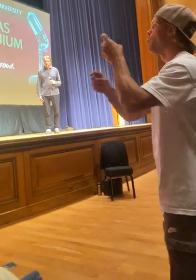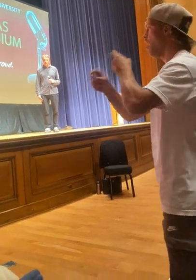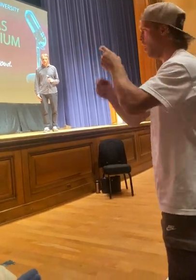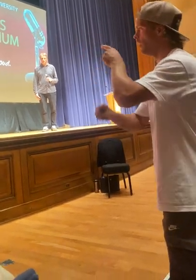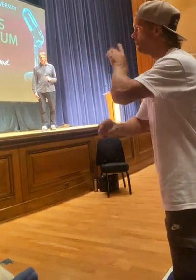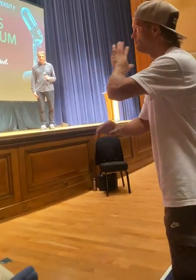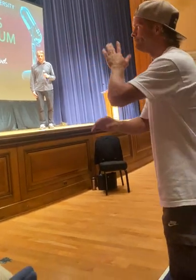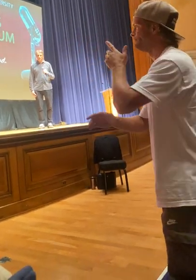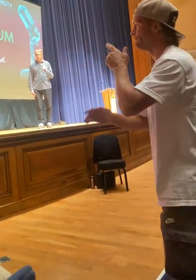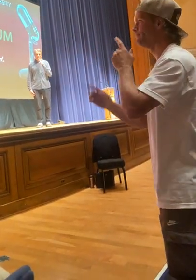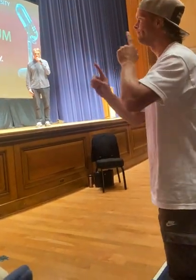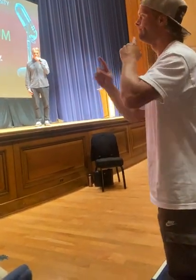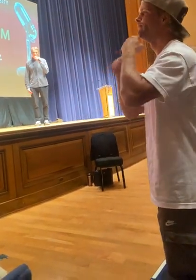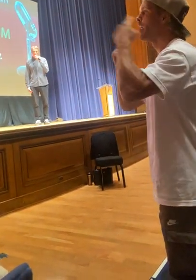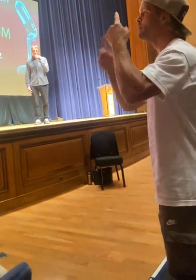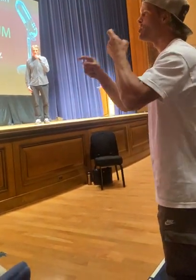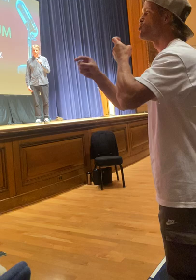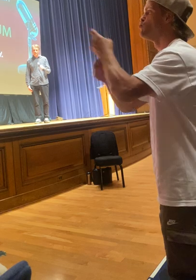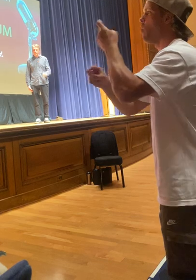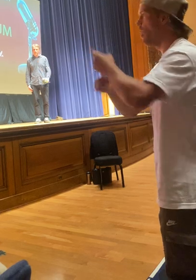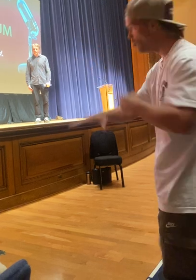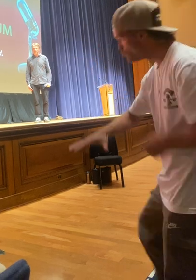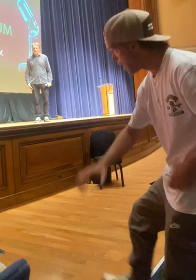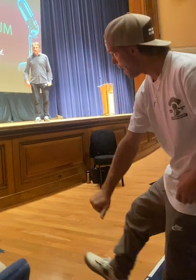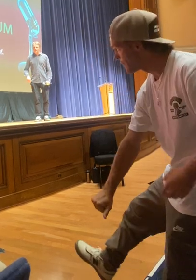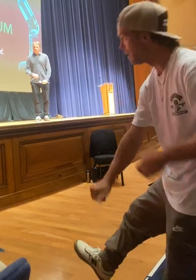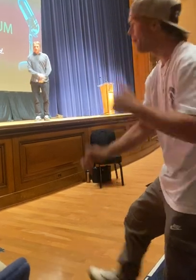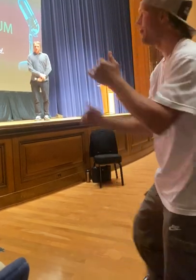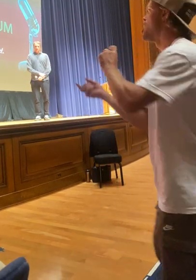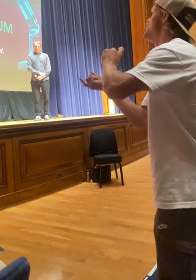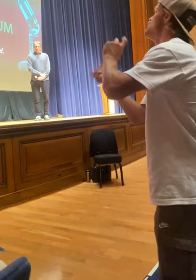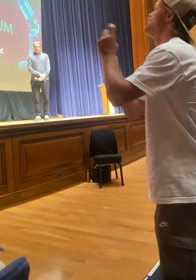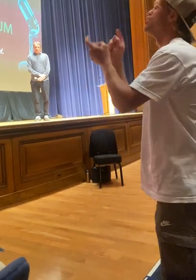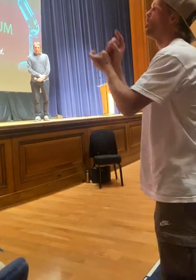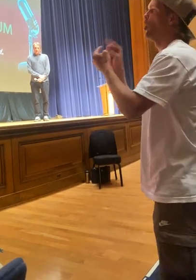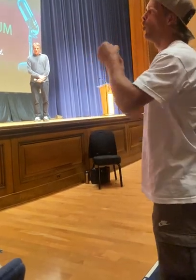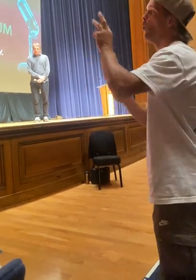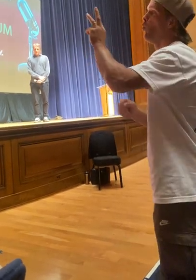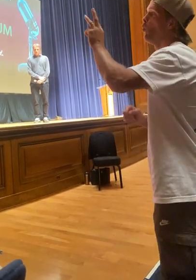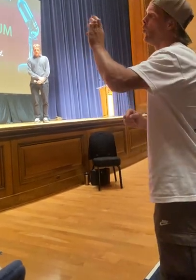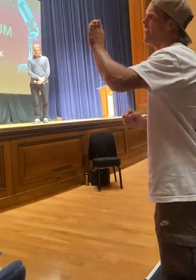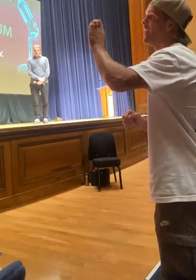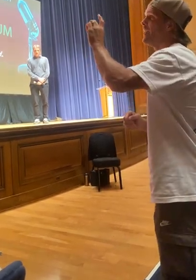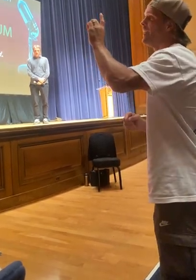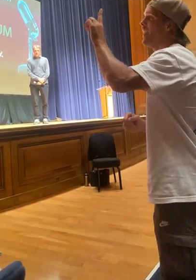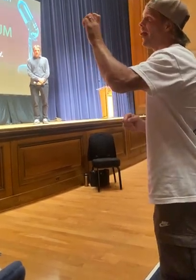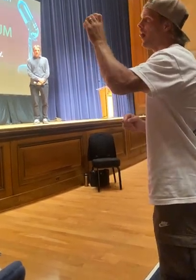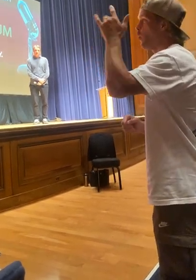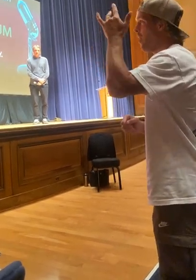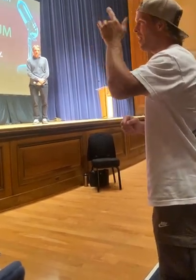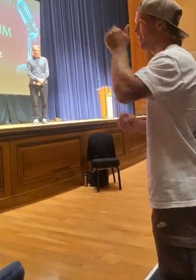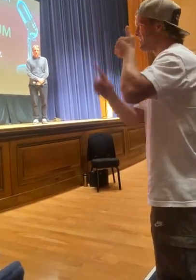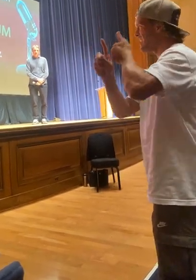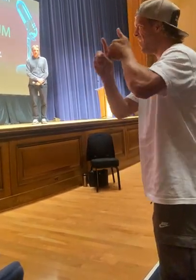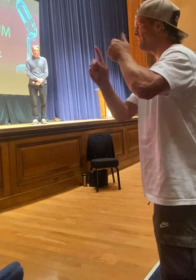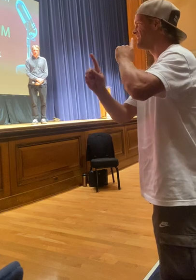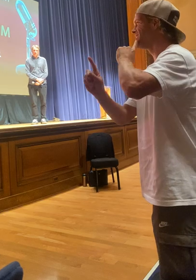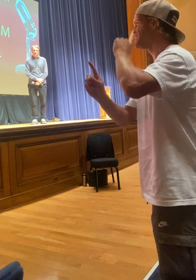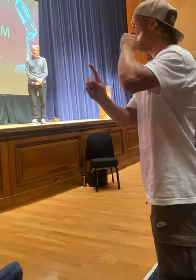air, trick, the rack, and then you changed it to the